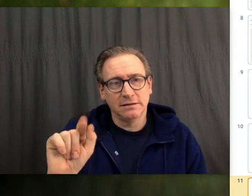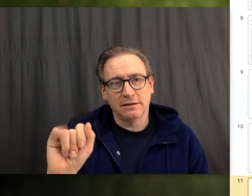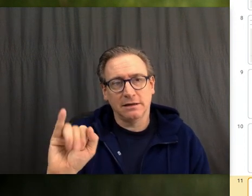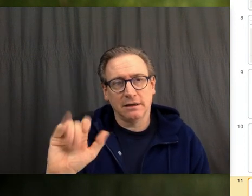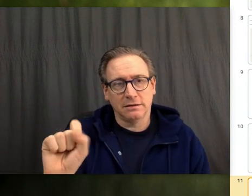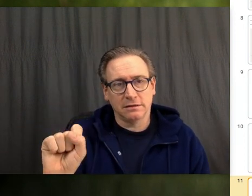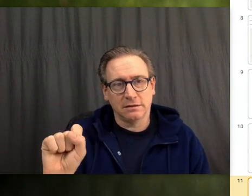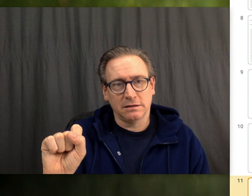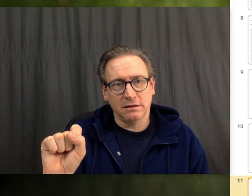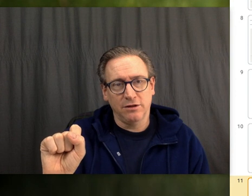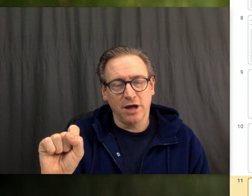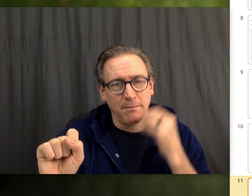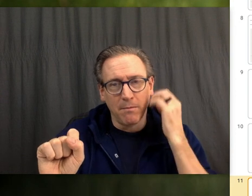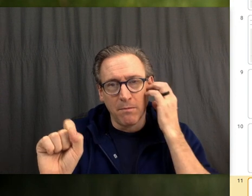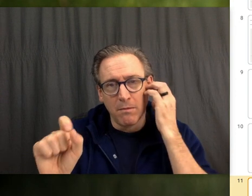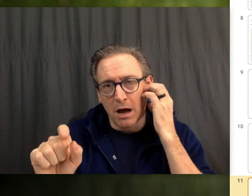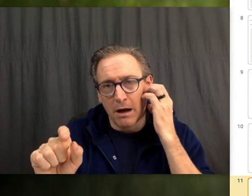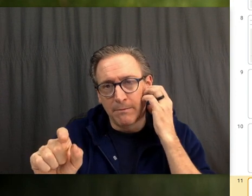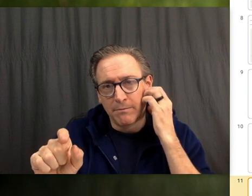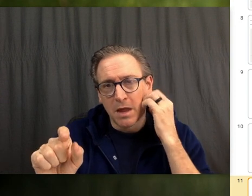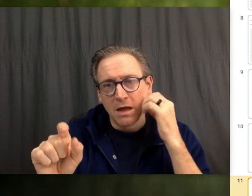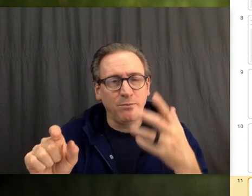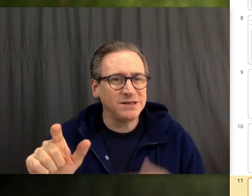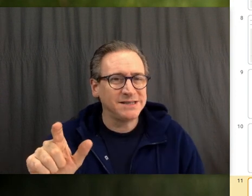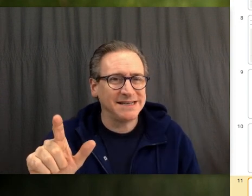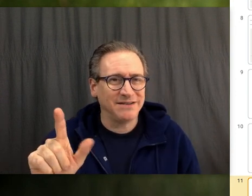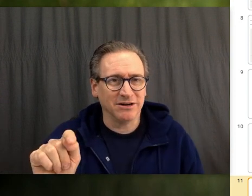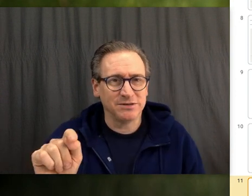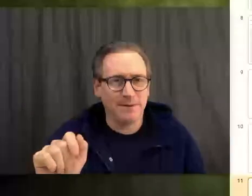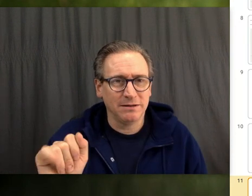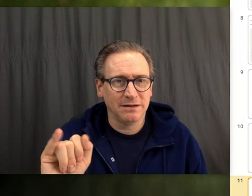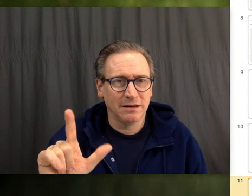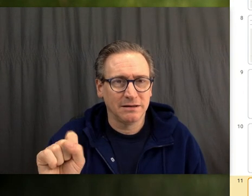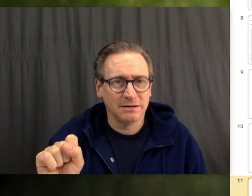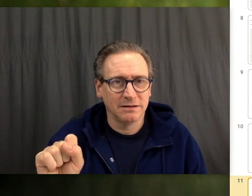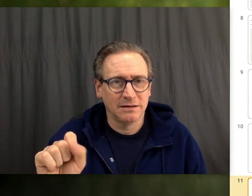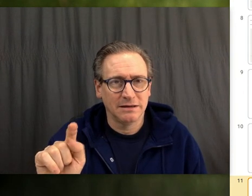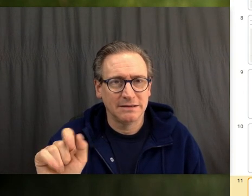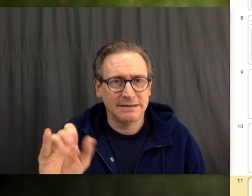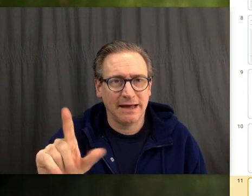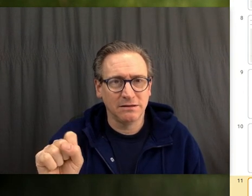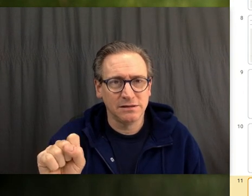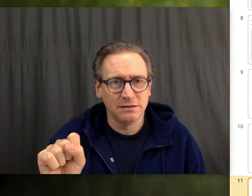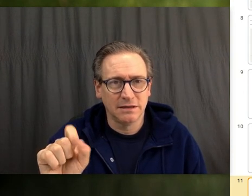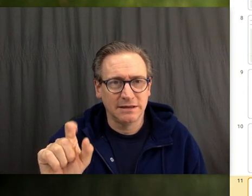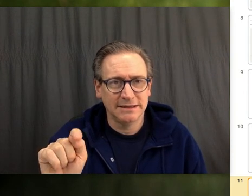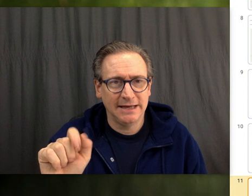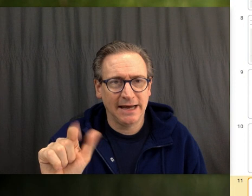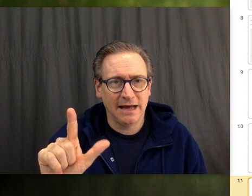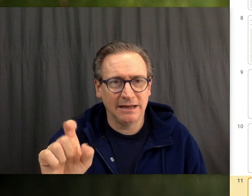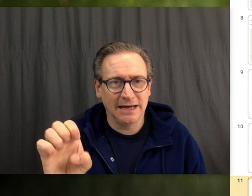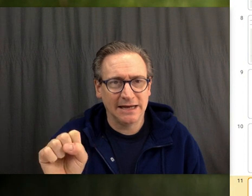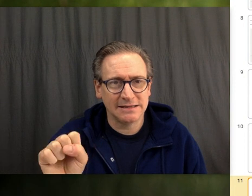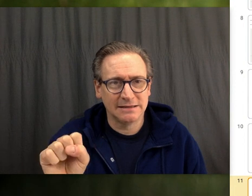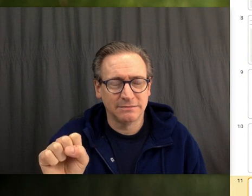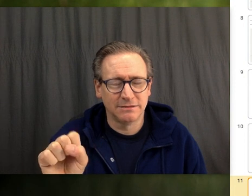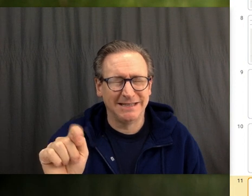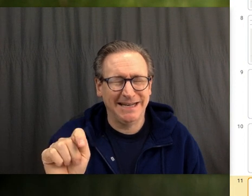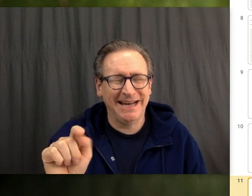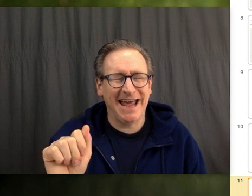Tails, the book says to fingerspell tails,